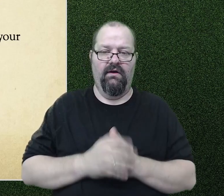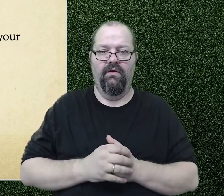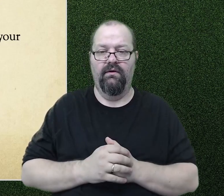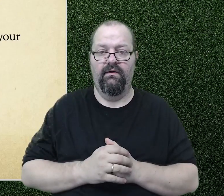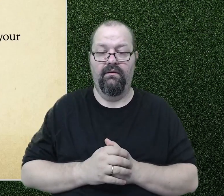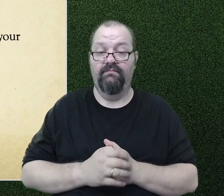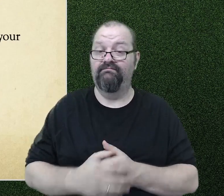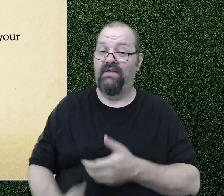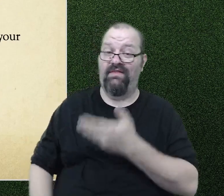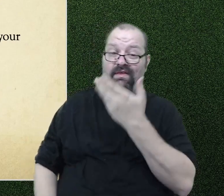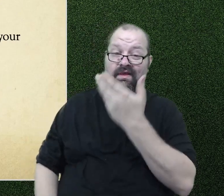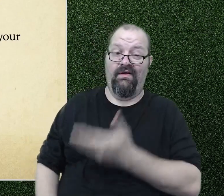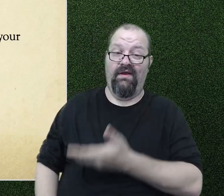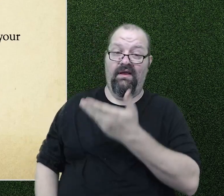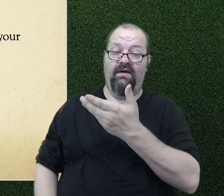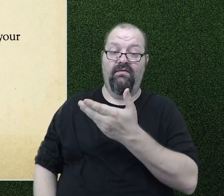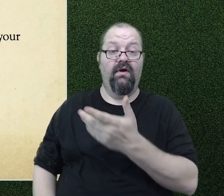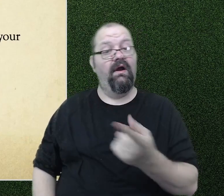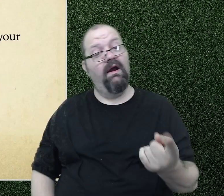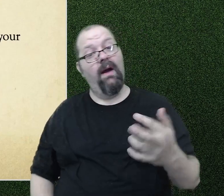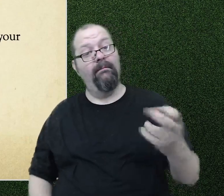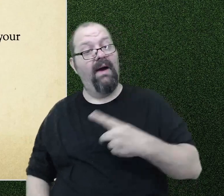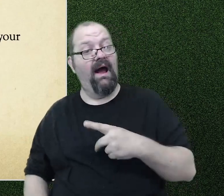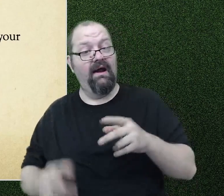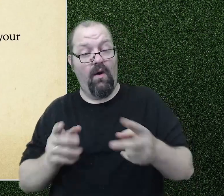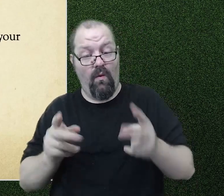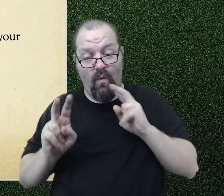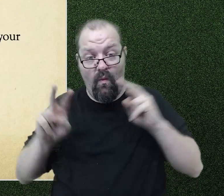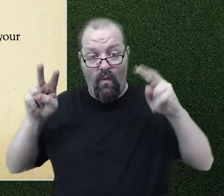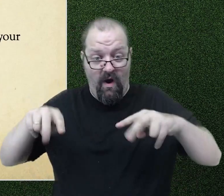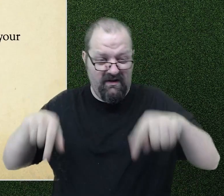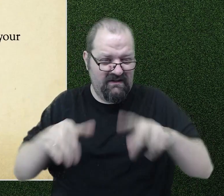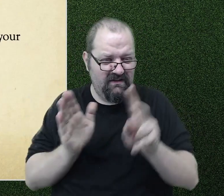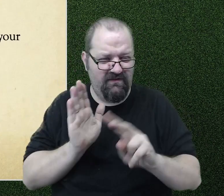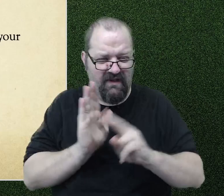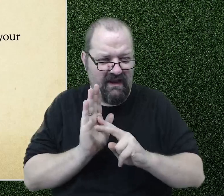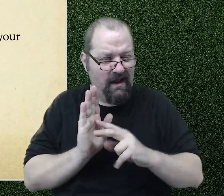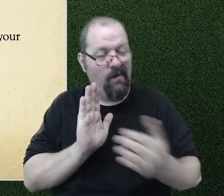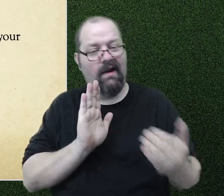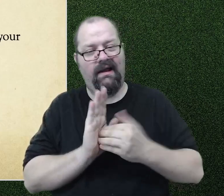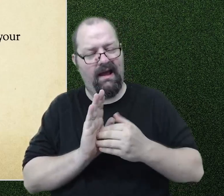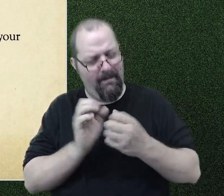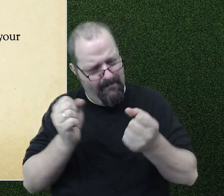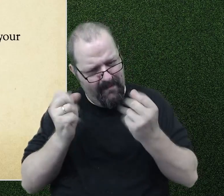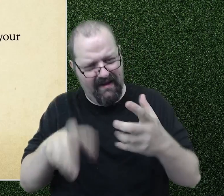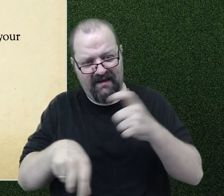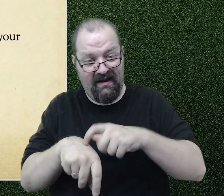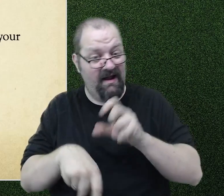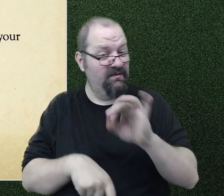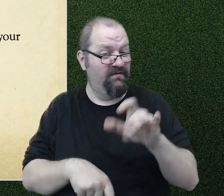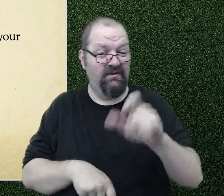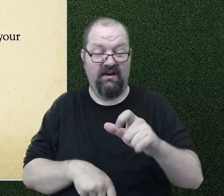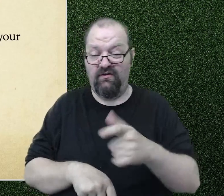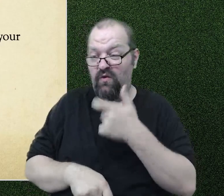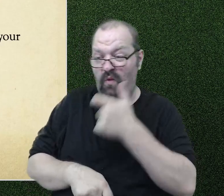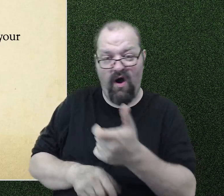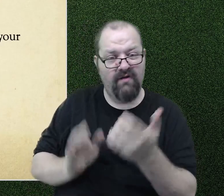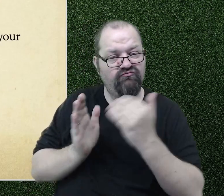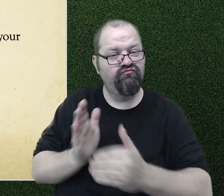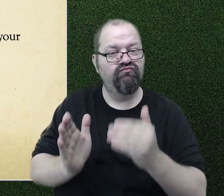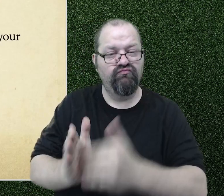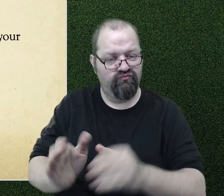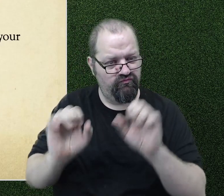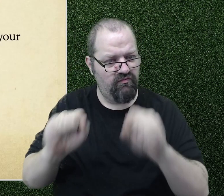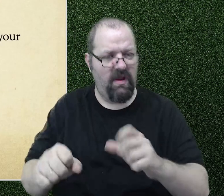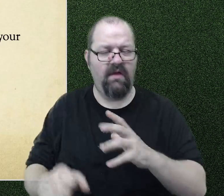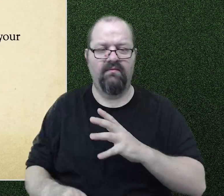And there you have it. Come back and watch this video as many times as you need to understand what a primary source is, what a secondary source is,